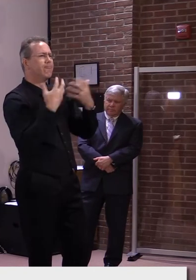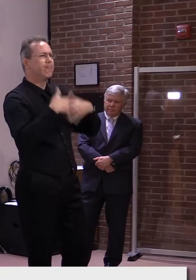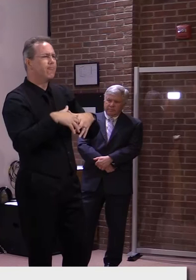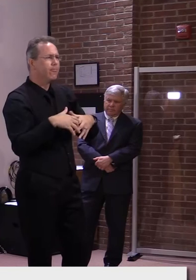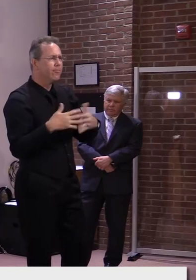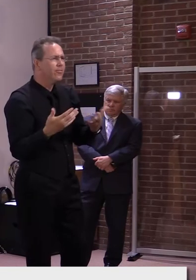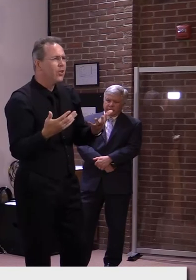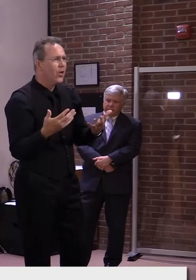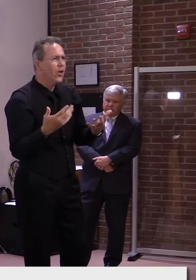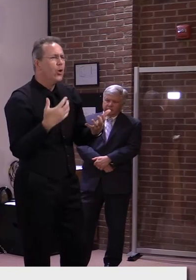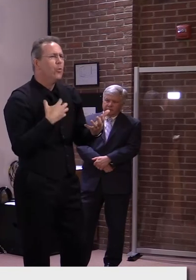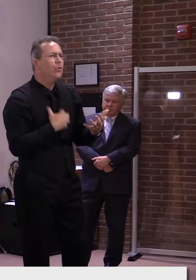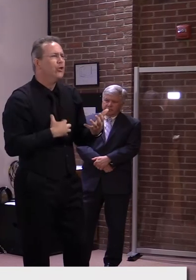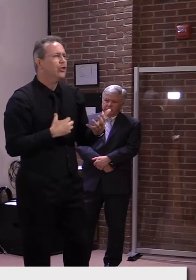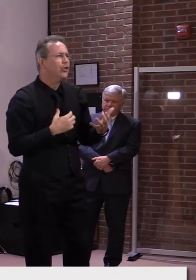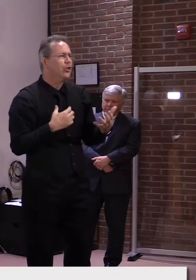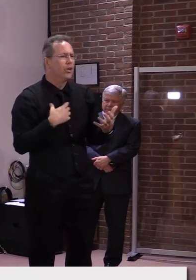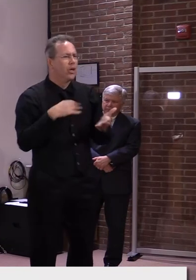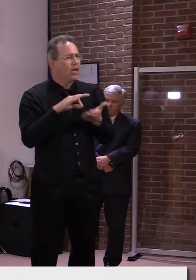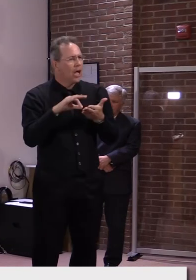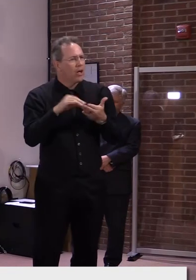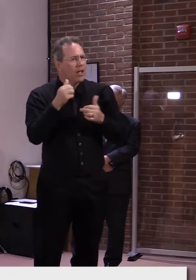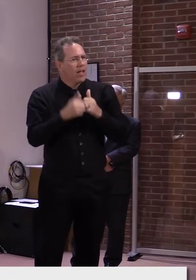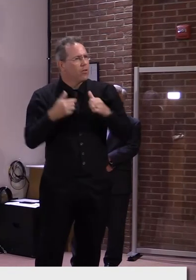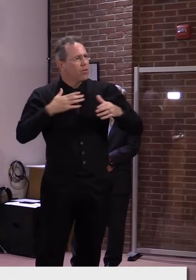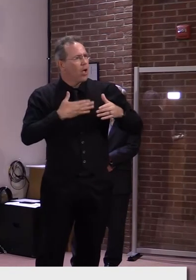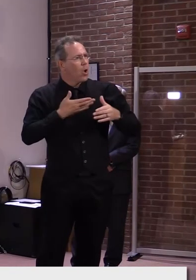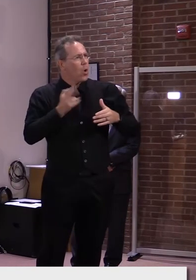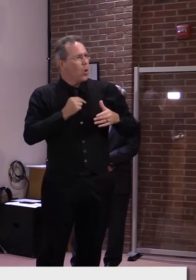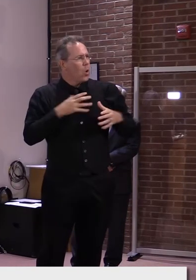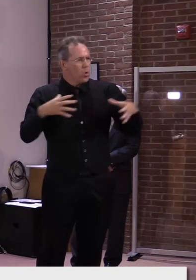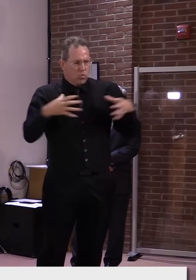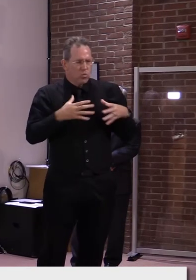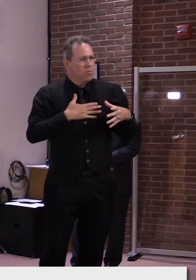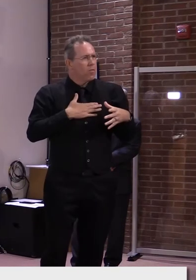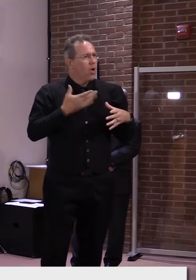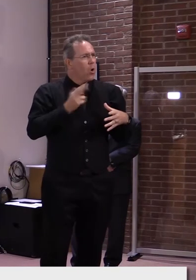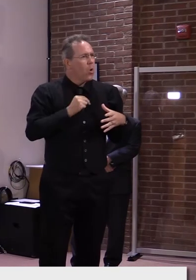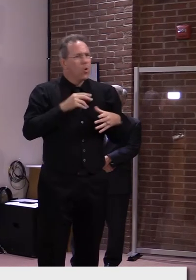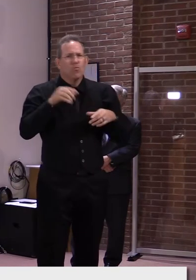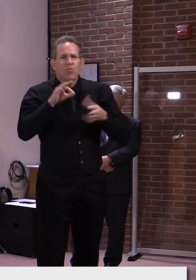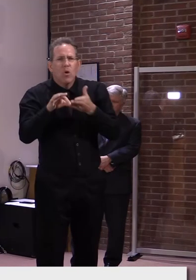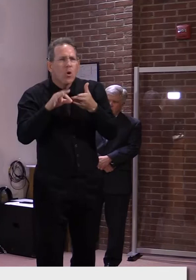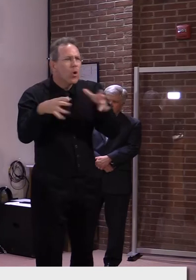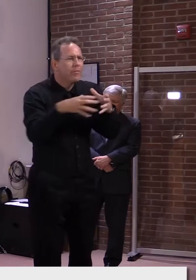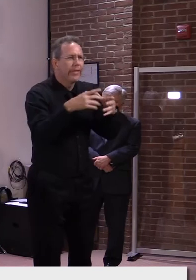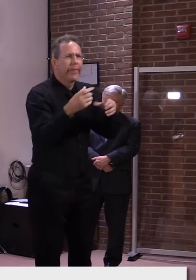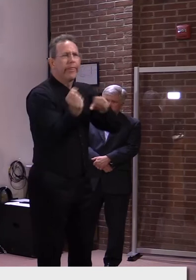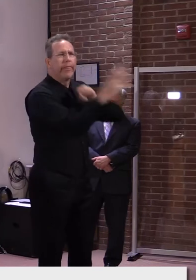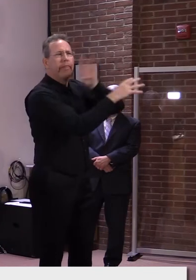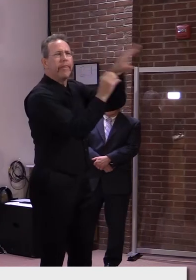as easy as just keeping track of the numbers ourselves, because we wouldn't have had this issue all along.